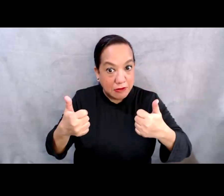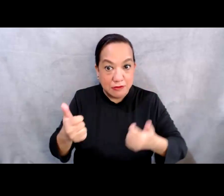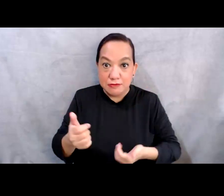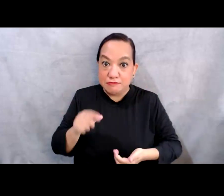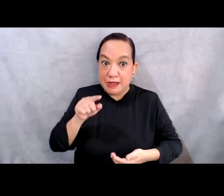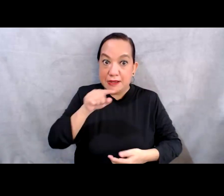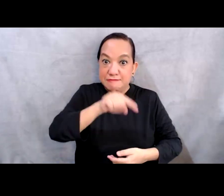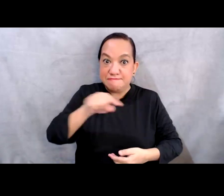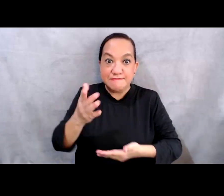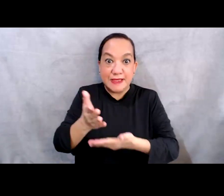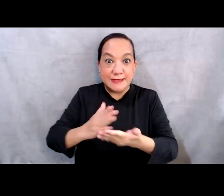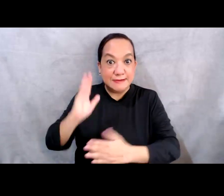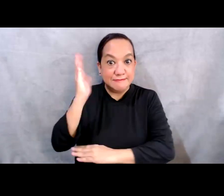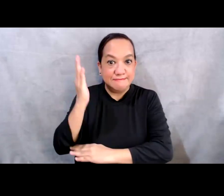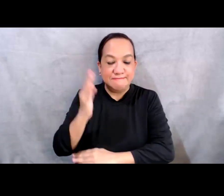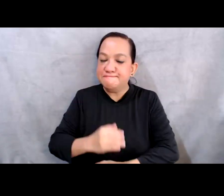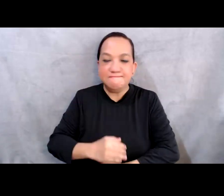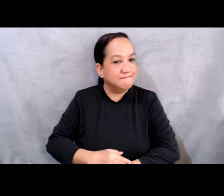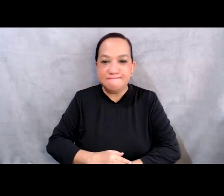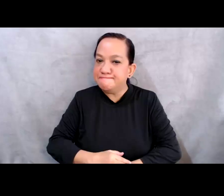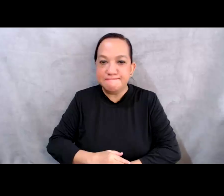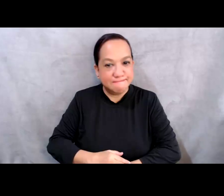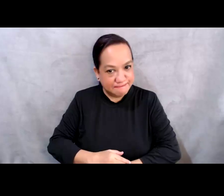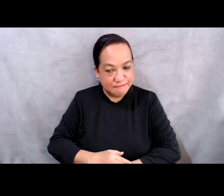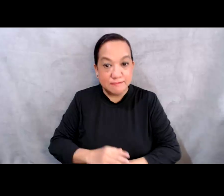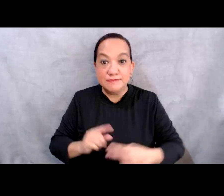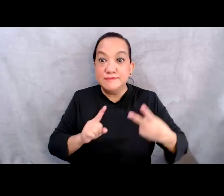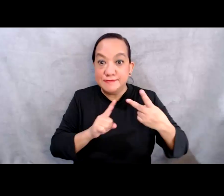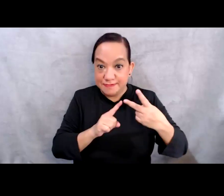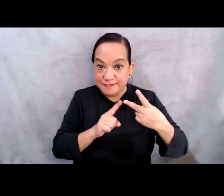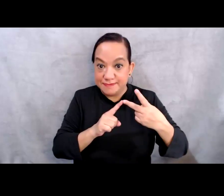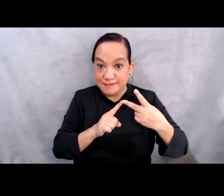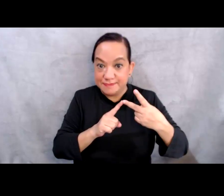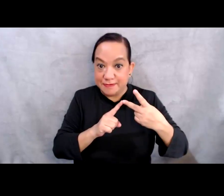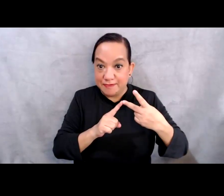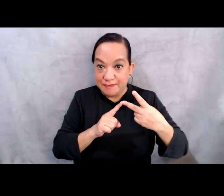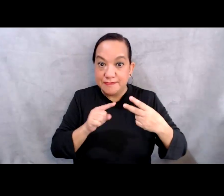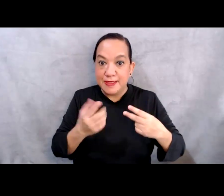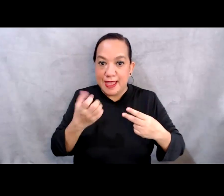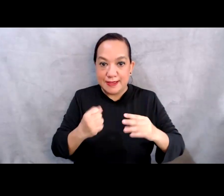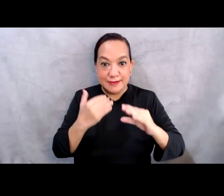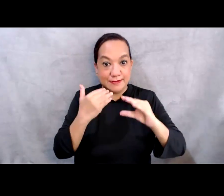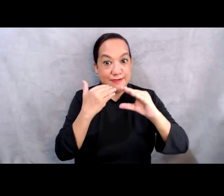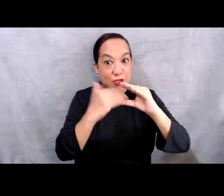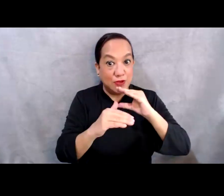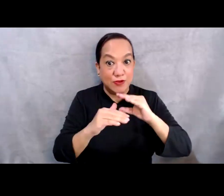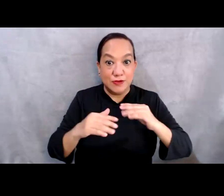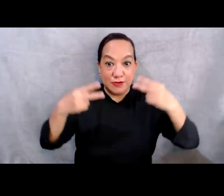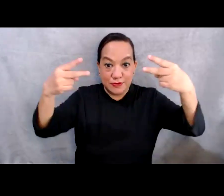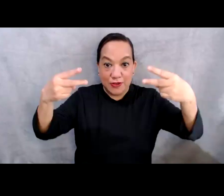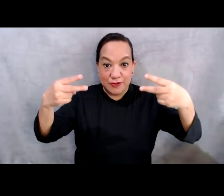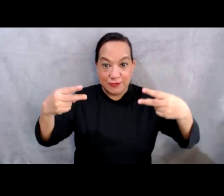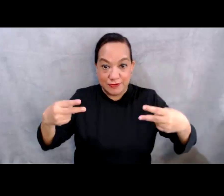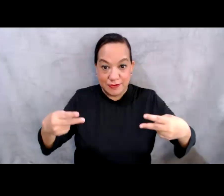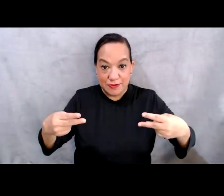that. And today we will be using Pigeonhole Live for our Q&A session. Pigeonhole Live is a